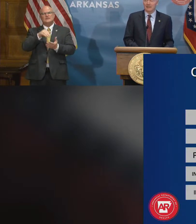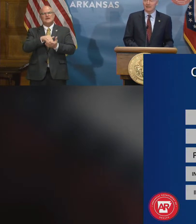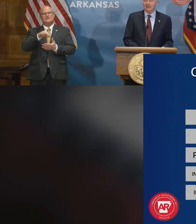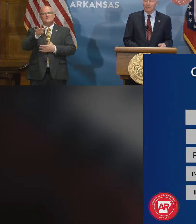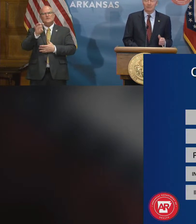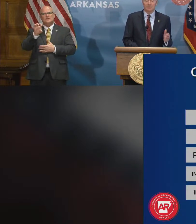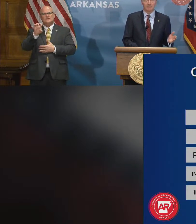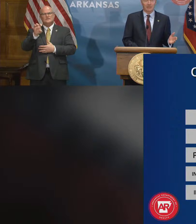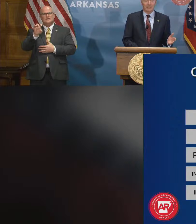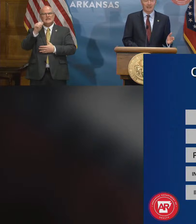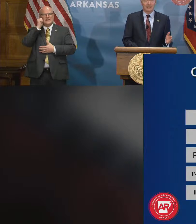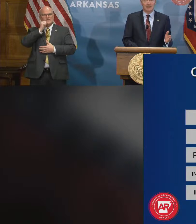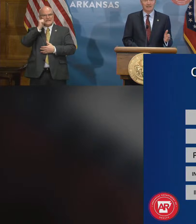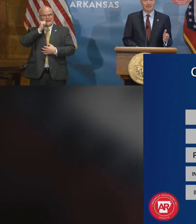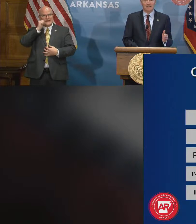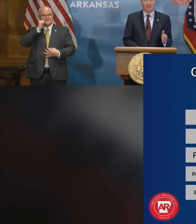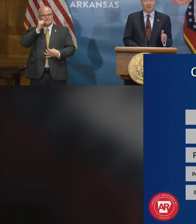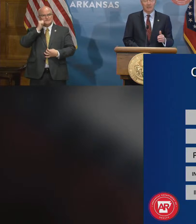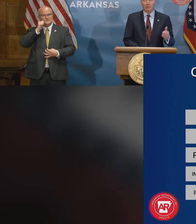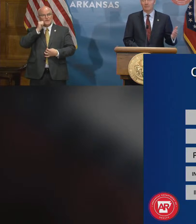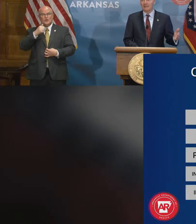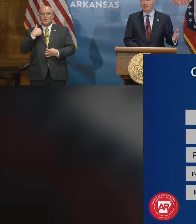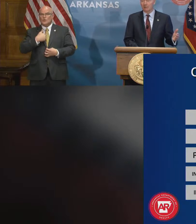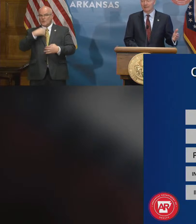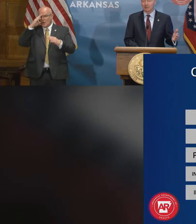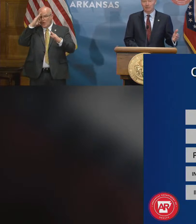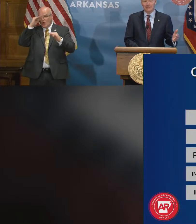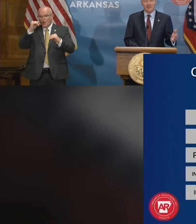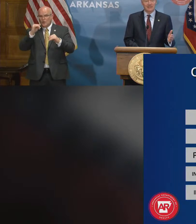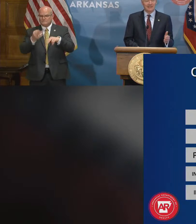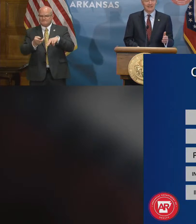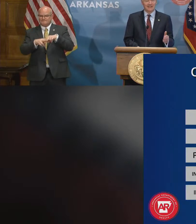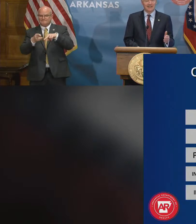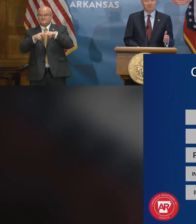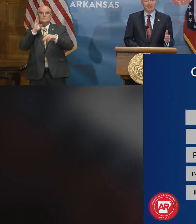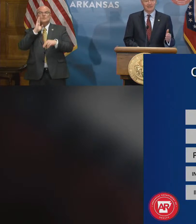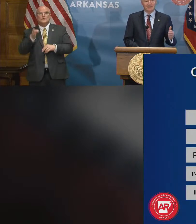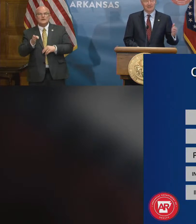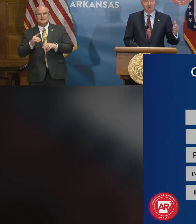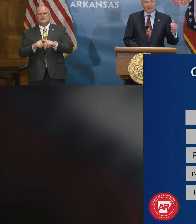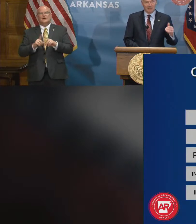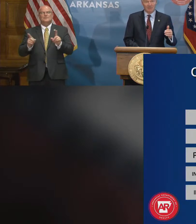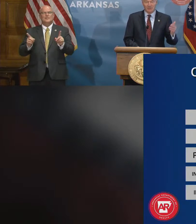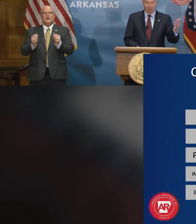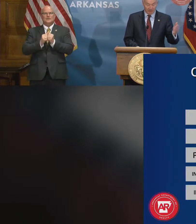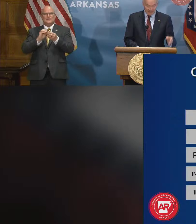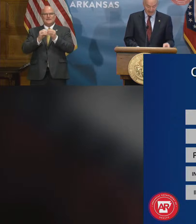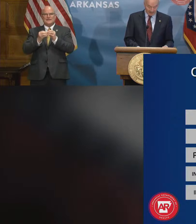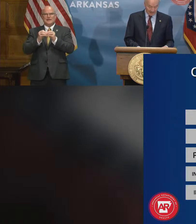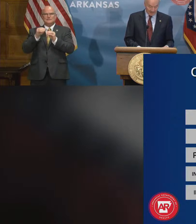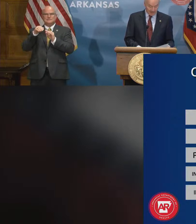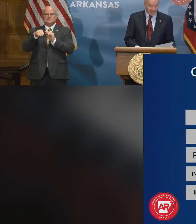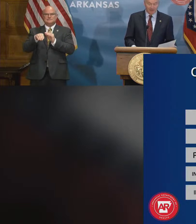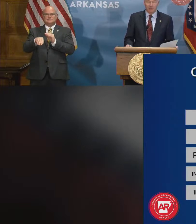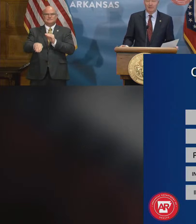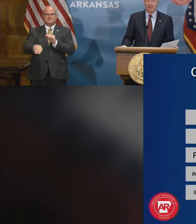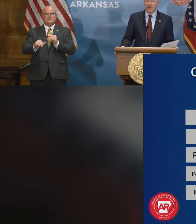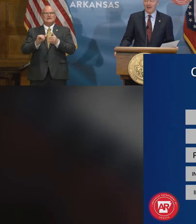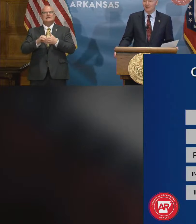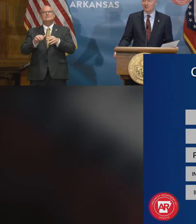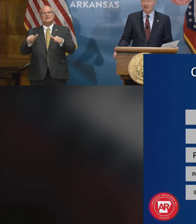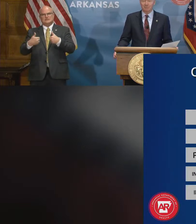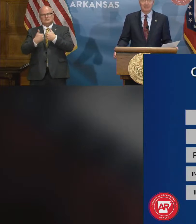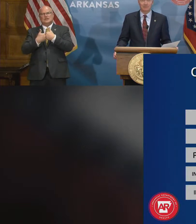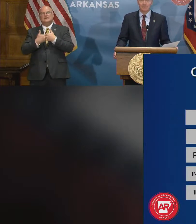2,400 doses per day. We hope that that will increase, but with our numbers going down, that's going to